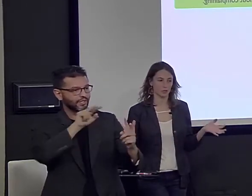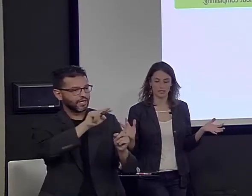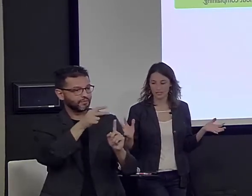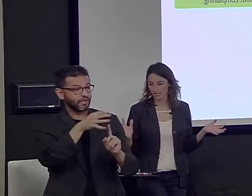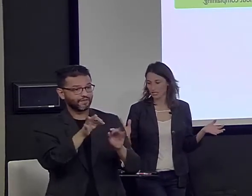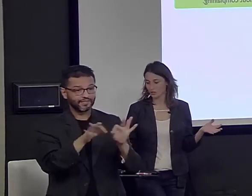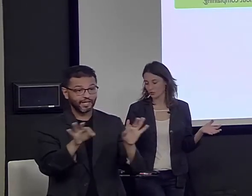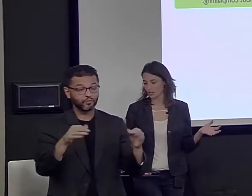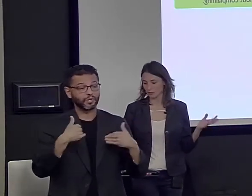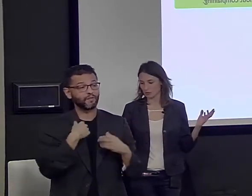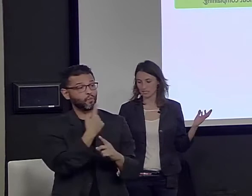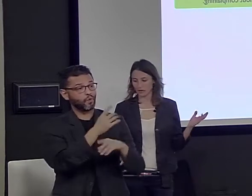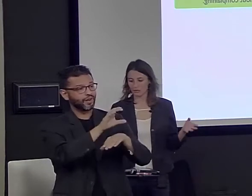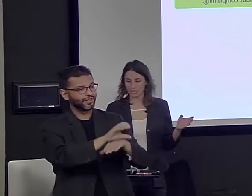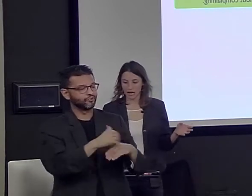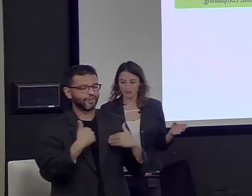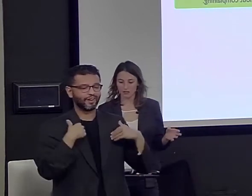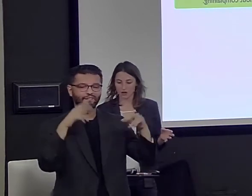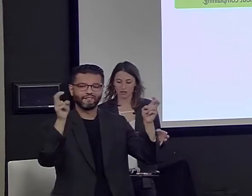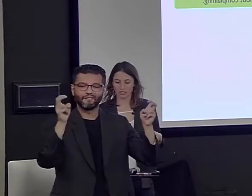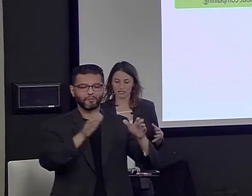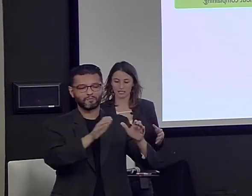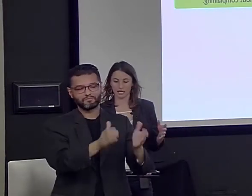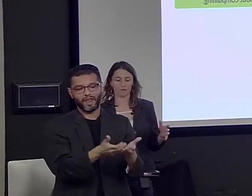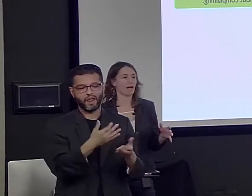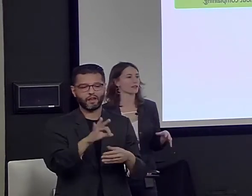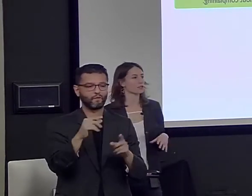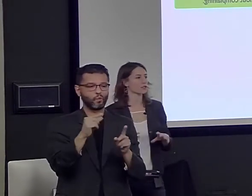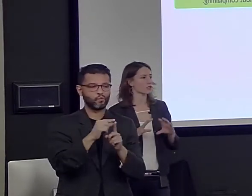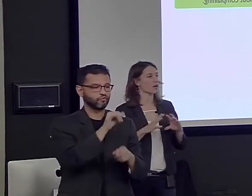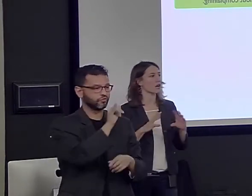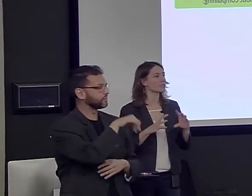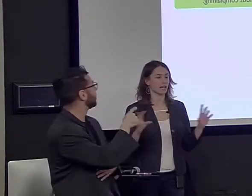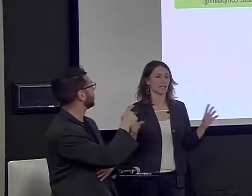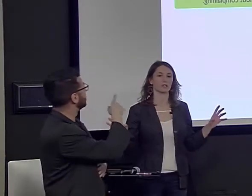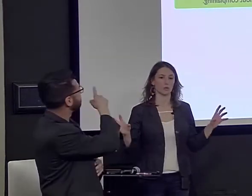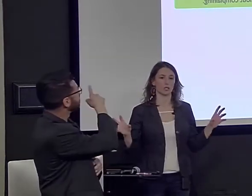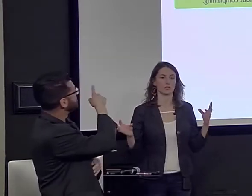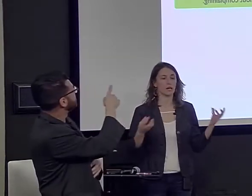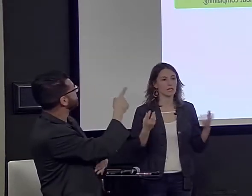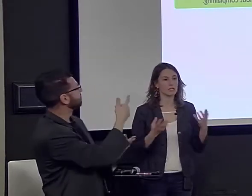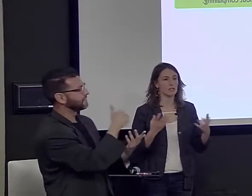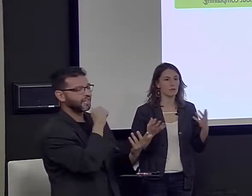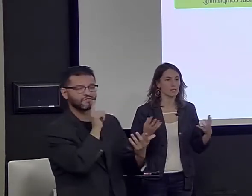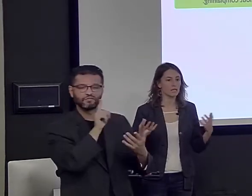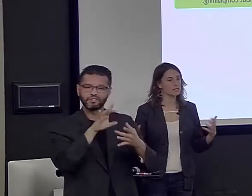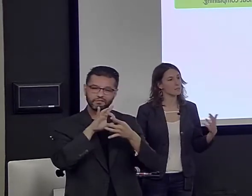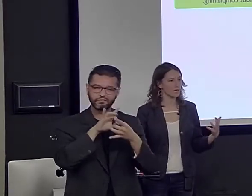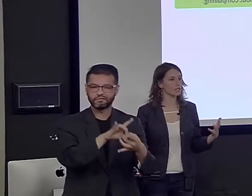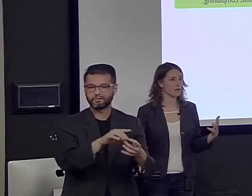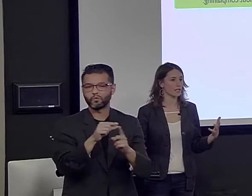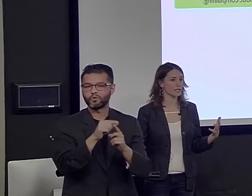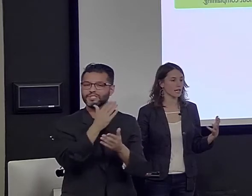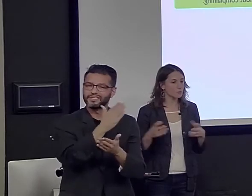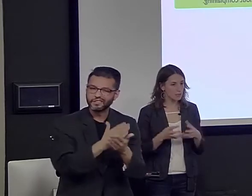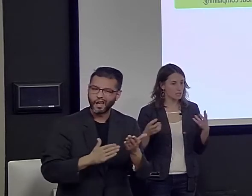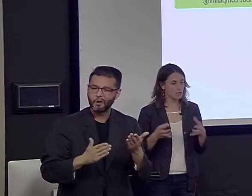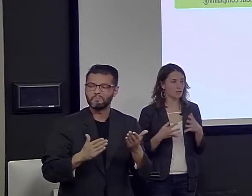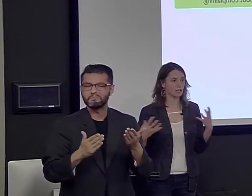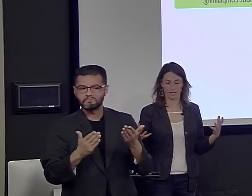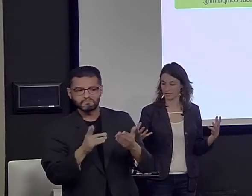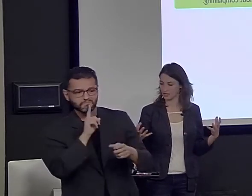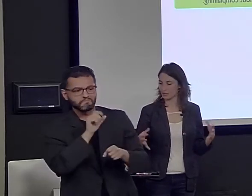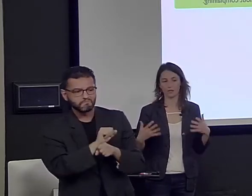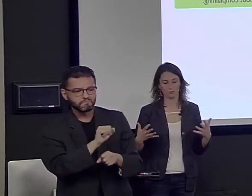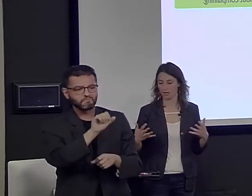bag of words. So the stimulus sounds like Alice, dog, East, eight, manners. It's just unconnected words. So it has some semantic content, but it's